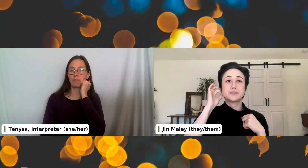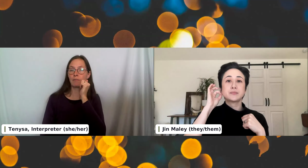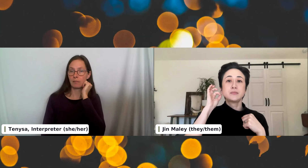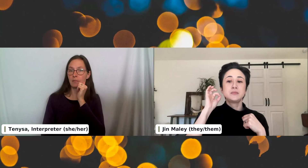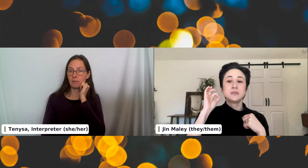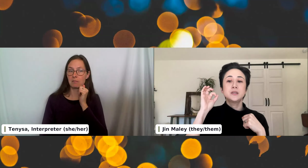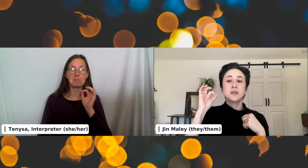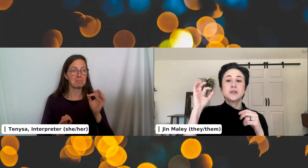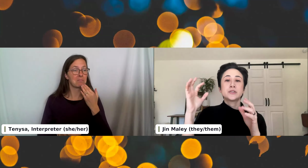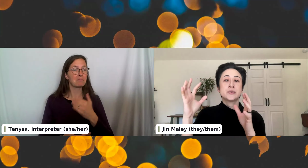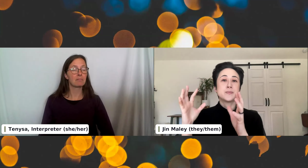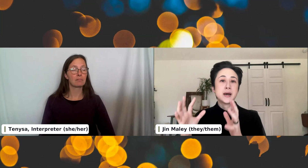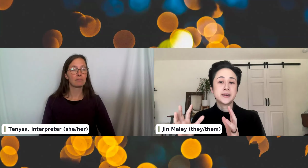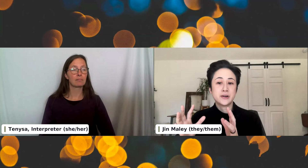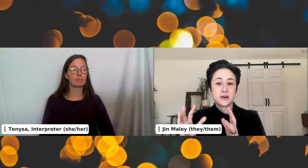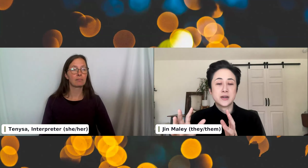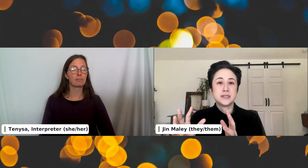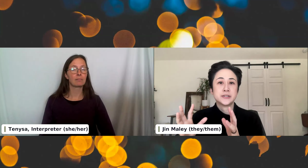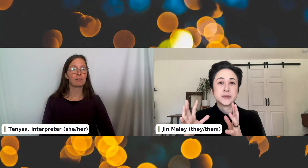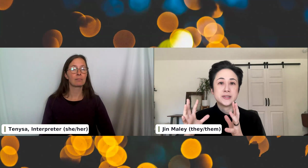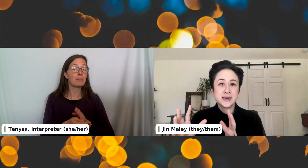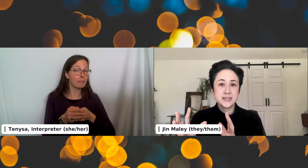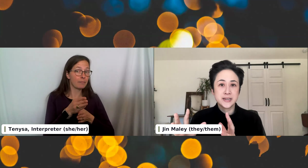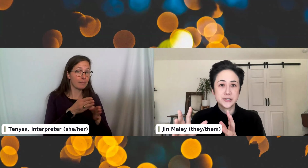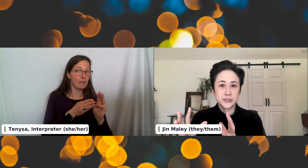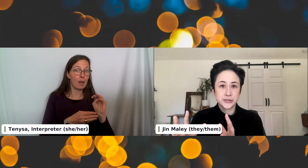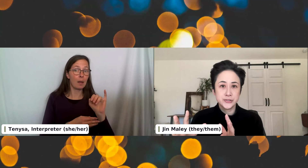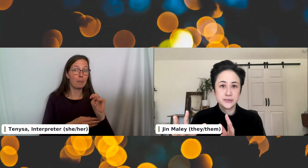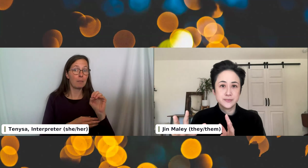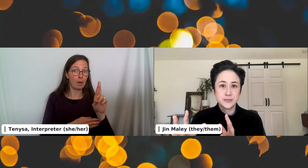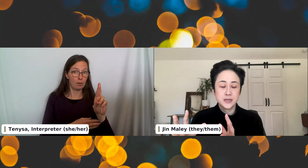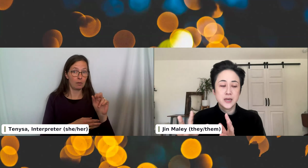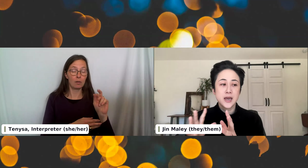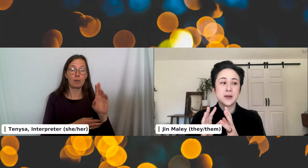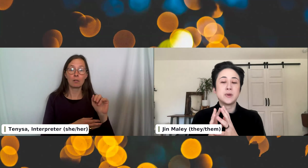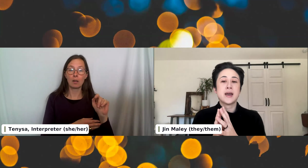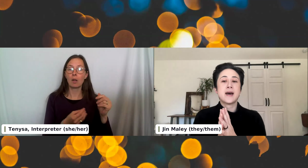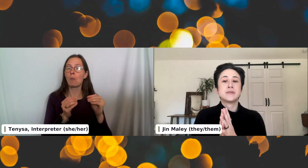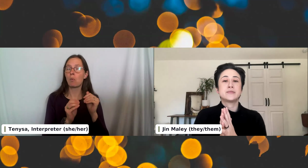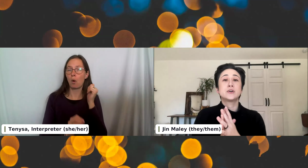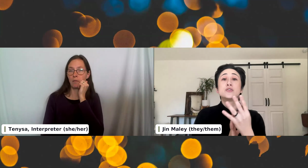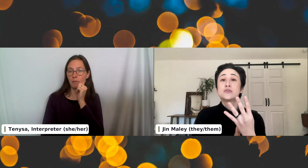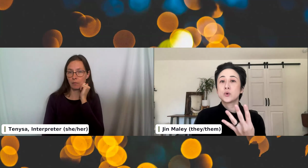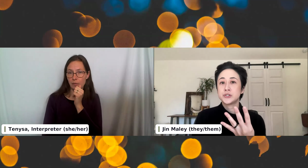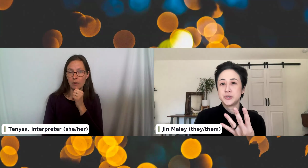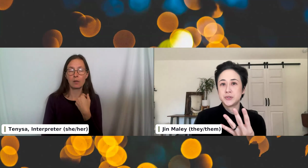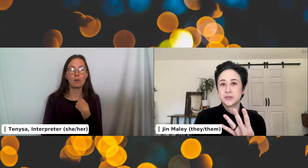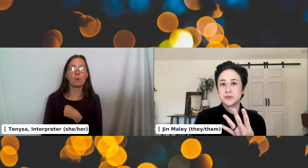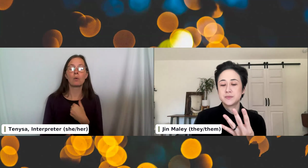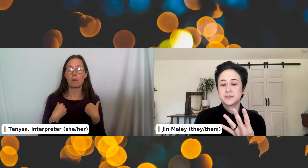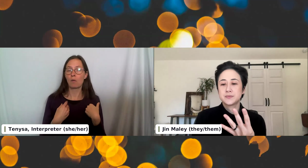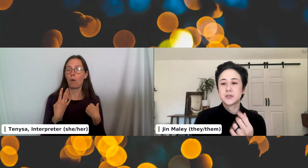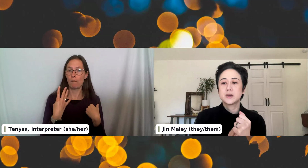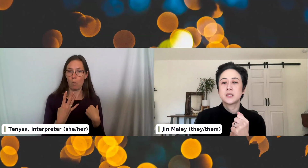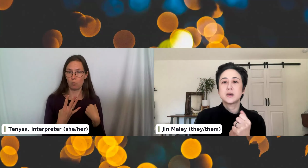Cool. So the minor arcana deals with day-to-day concerns, and we have 4